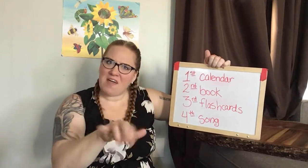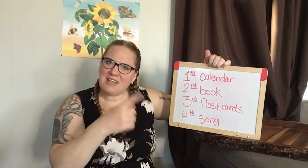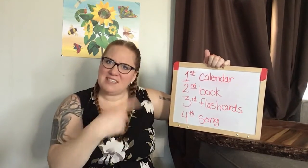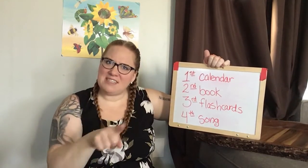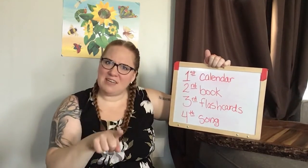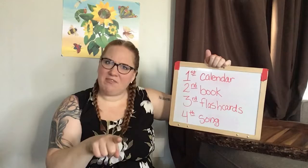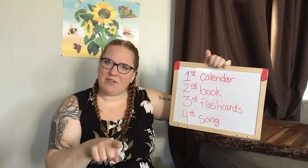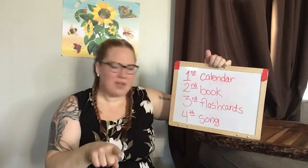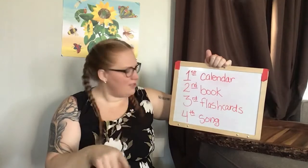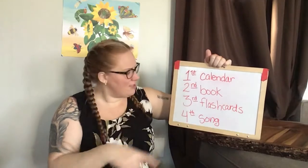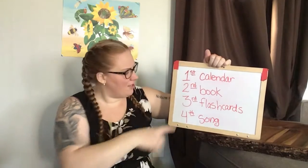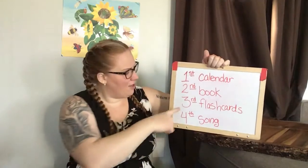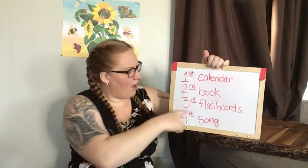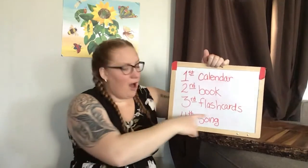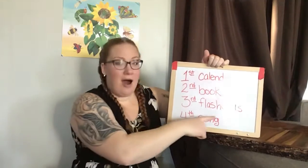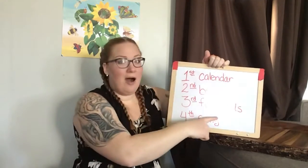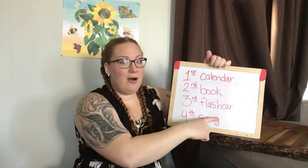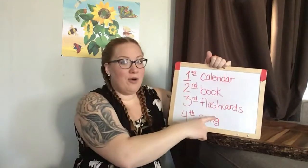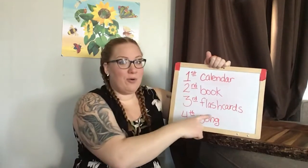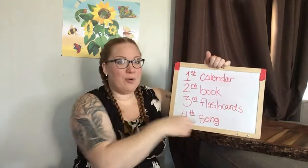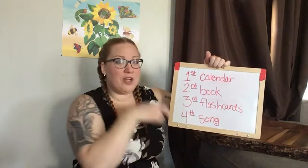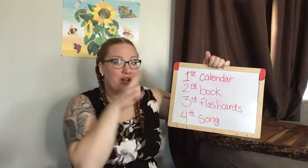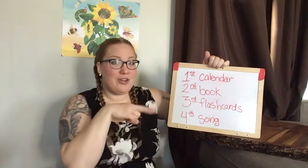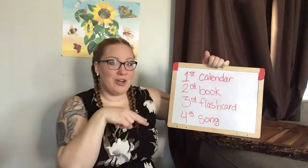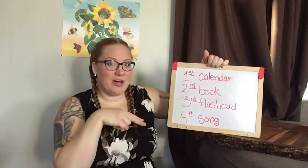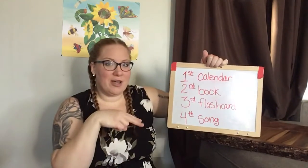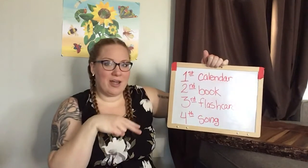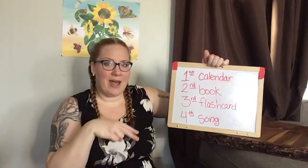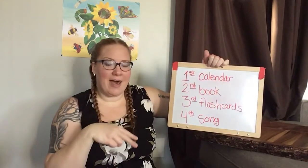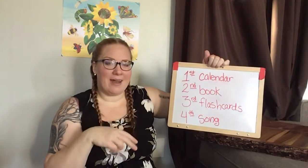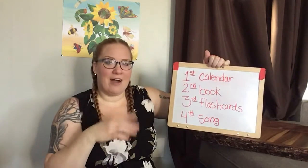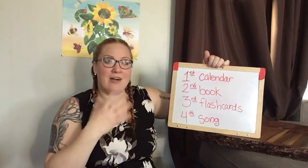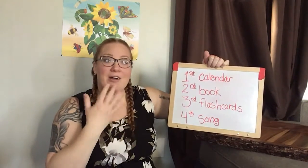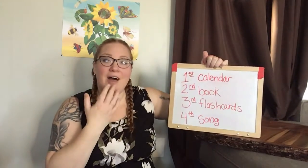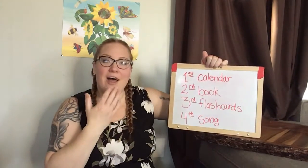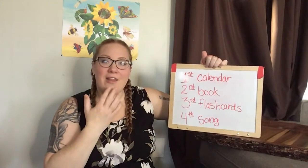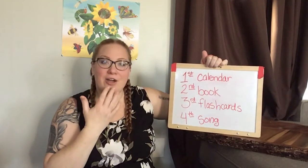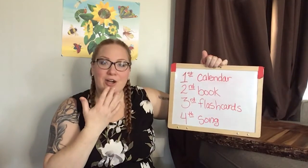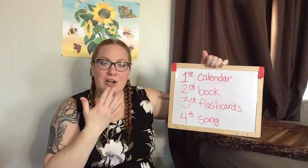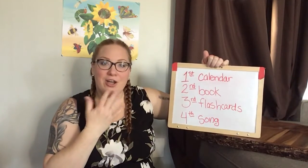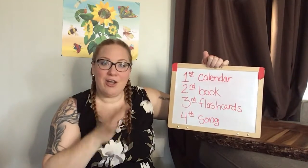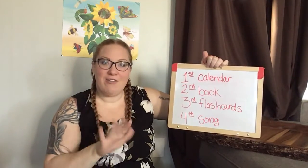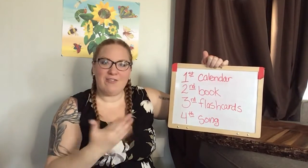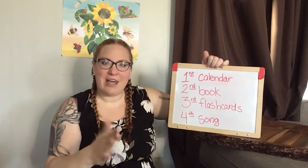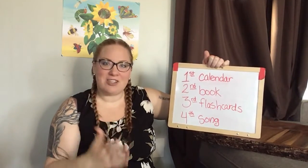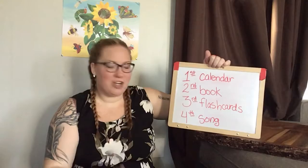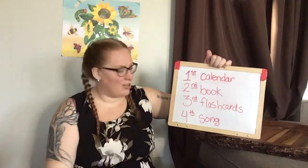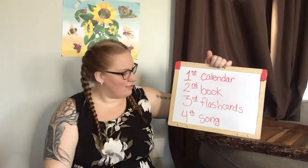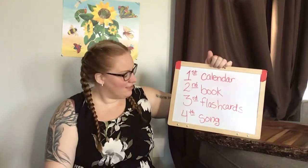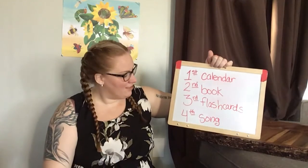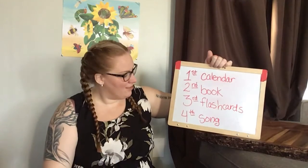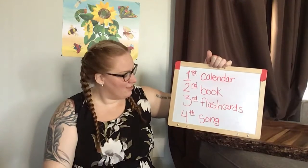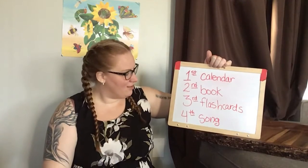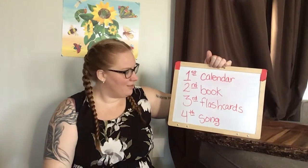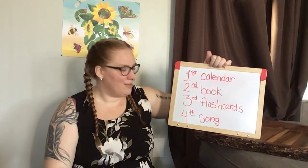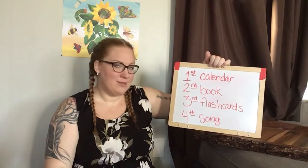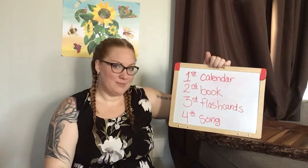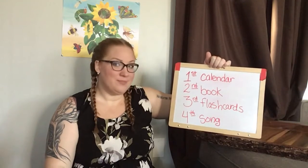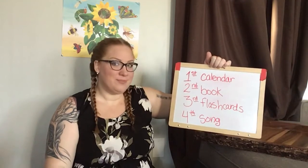that's different. We're going to look at our color flashcards. They